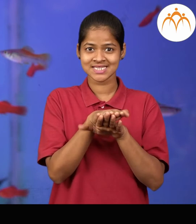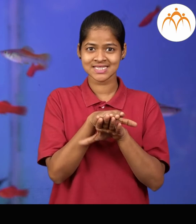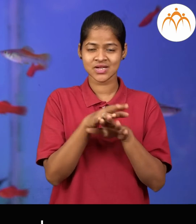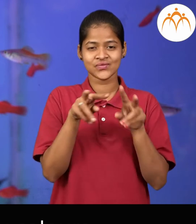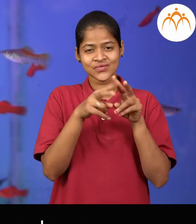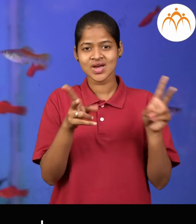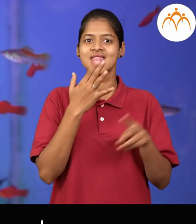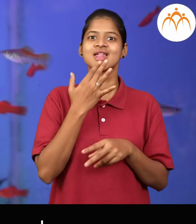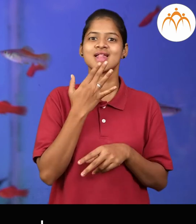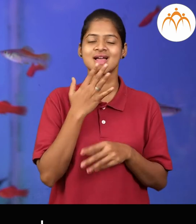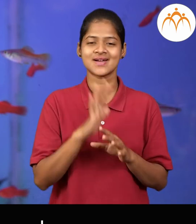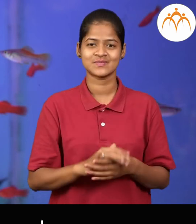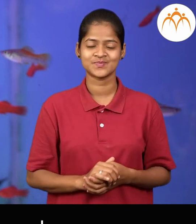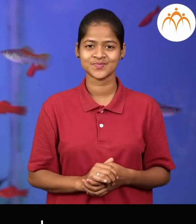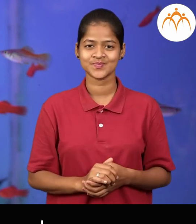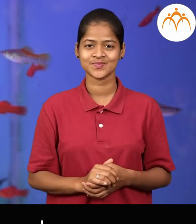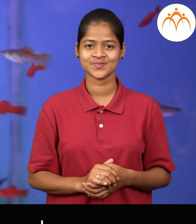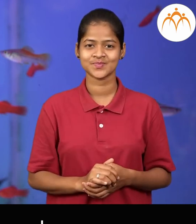Fish are of many colors.